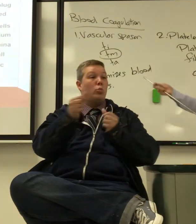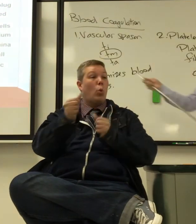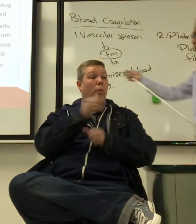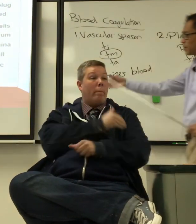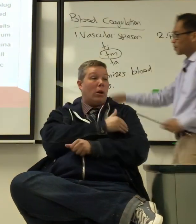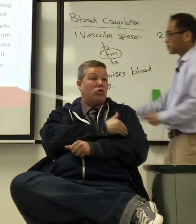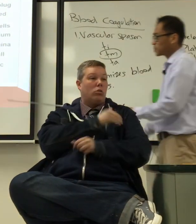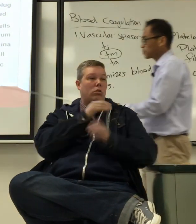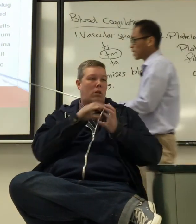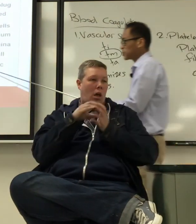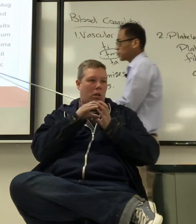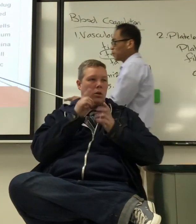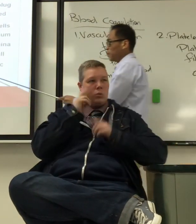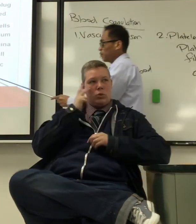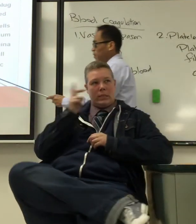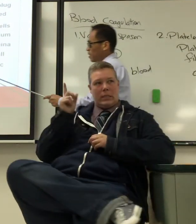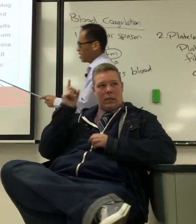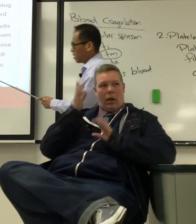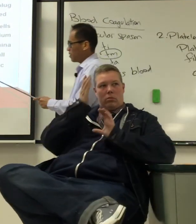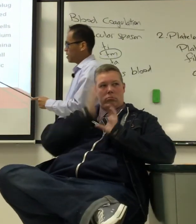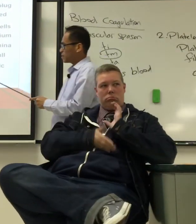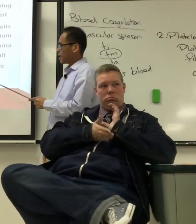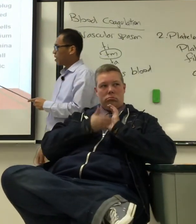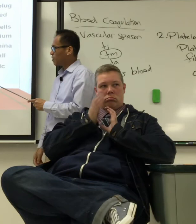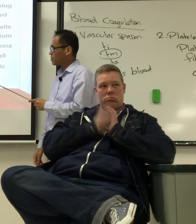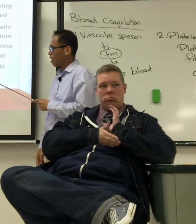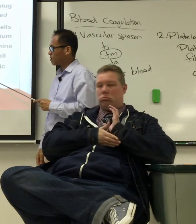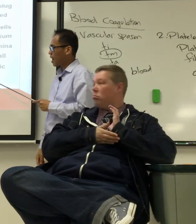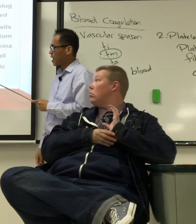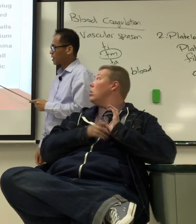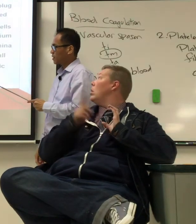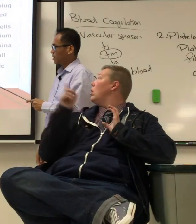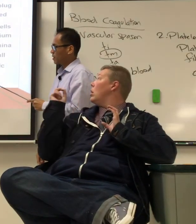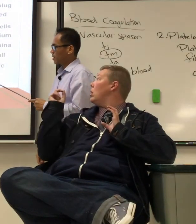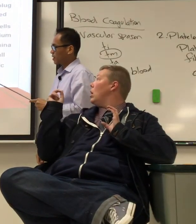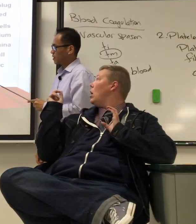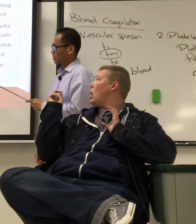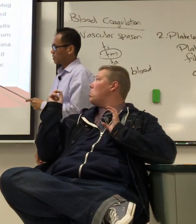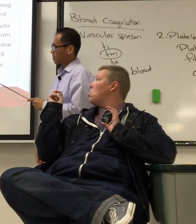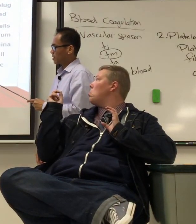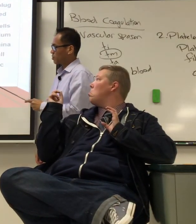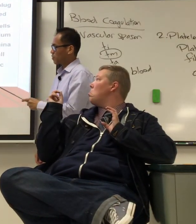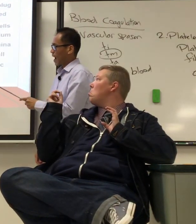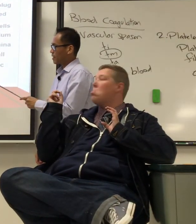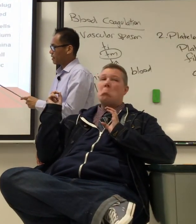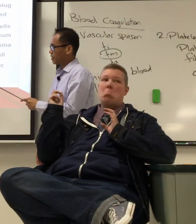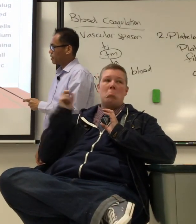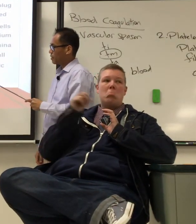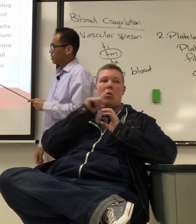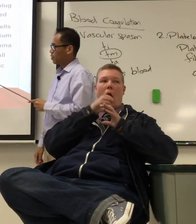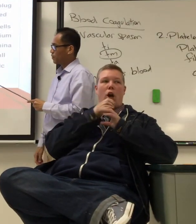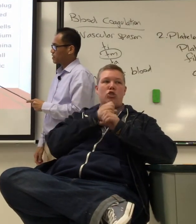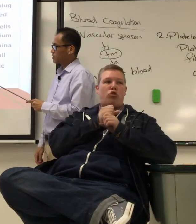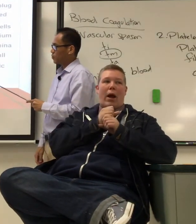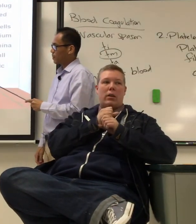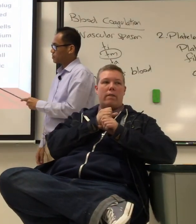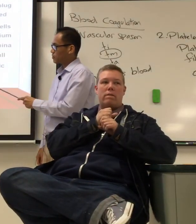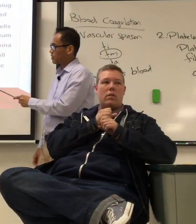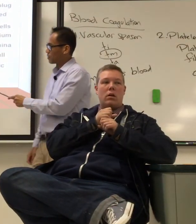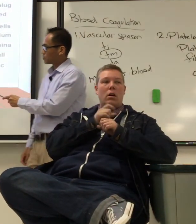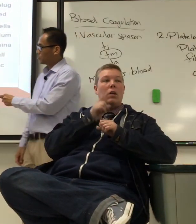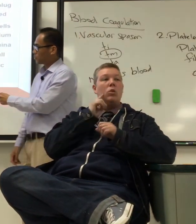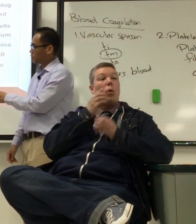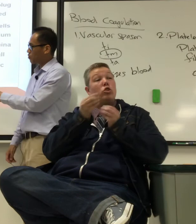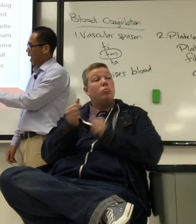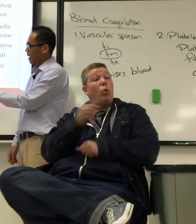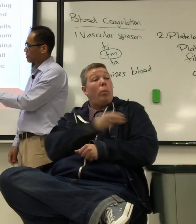do you see here in this sectional view, these cells are not contracted. You want the smooth muscle